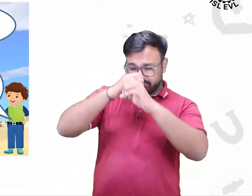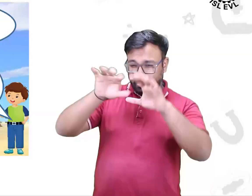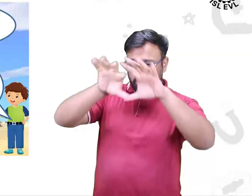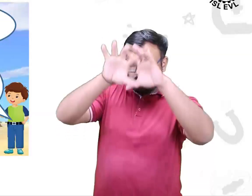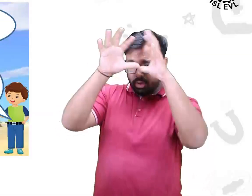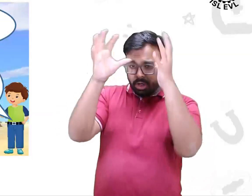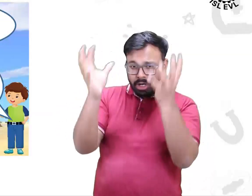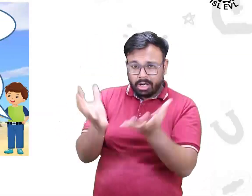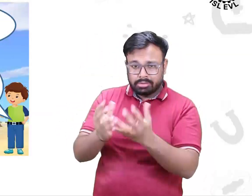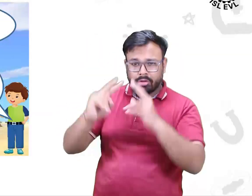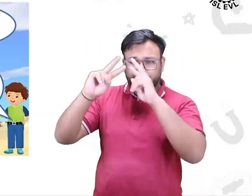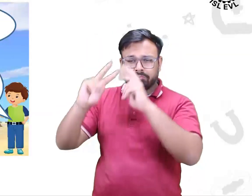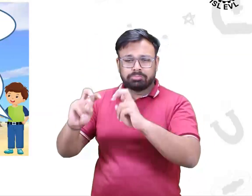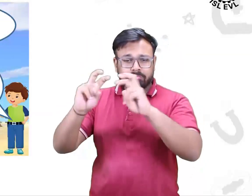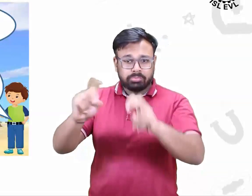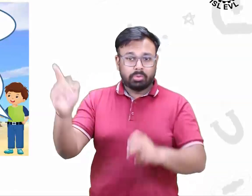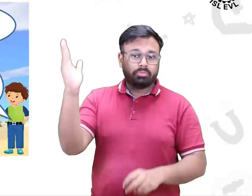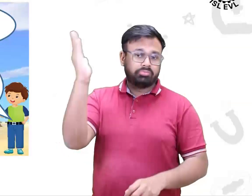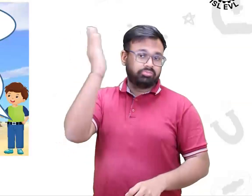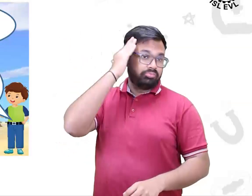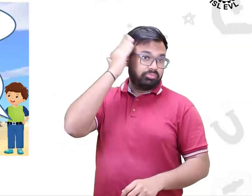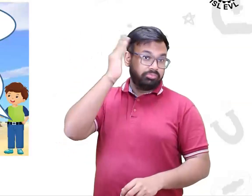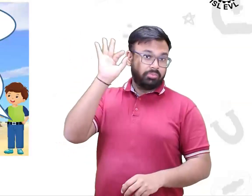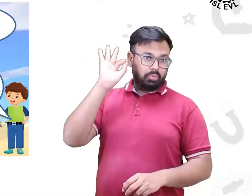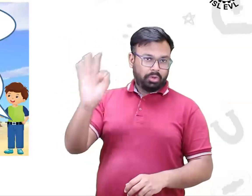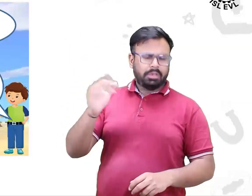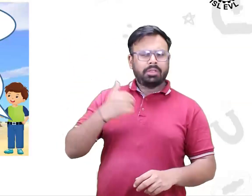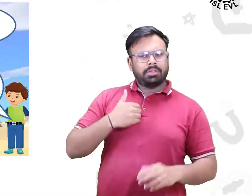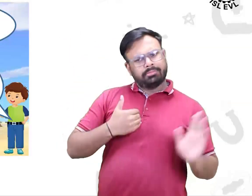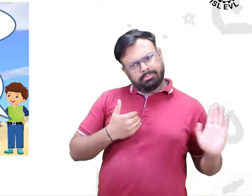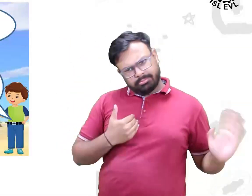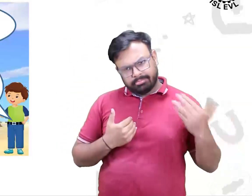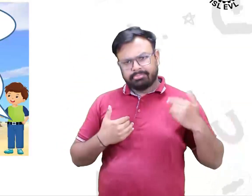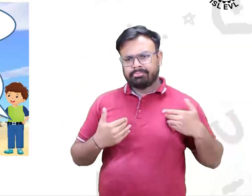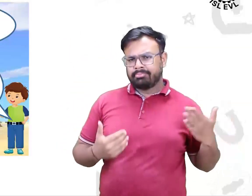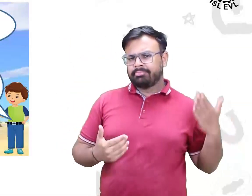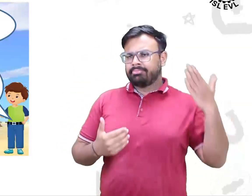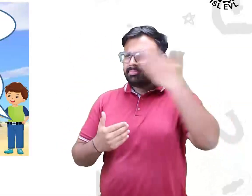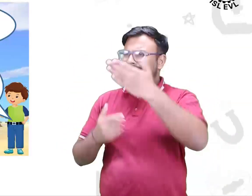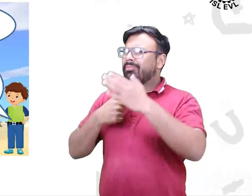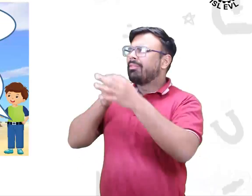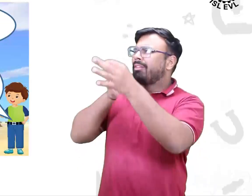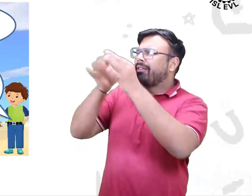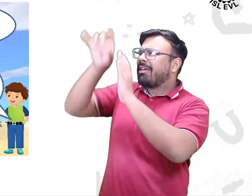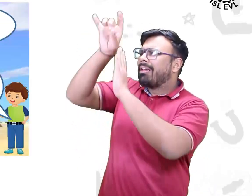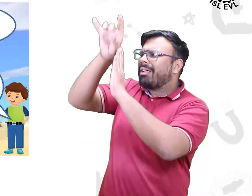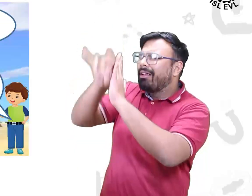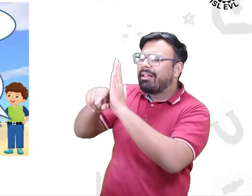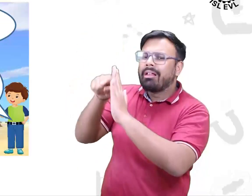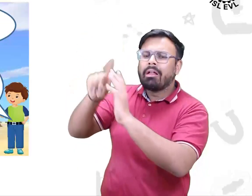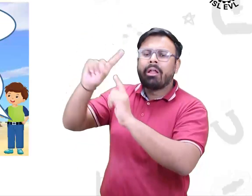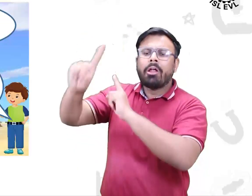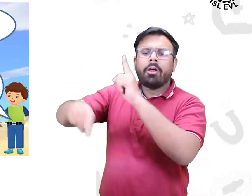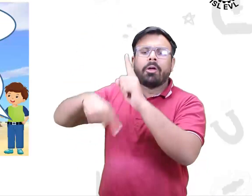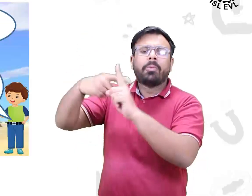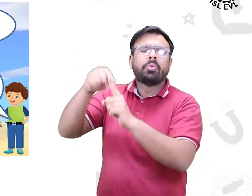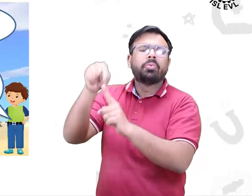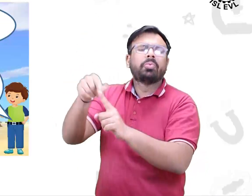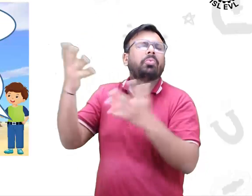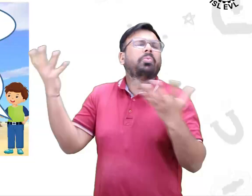Let's go to my geologist friend to know more about termitaria.